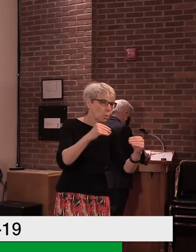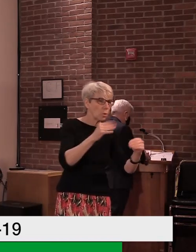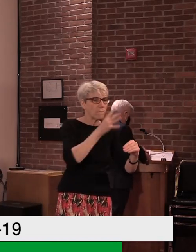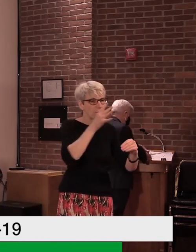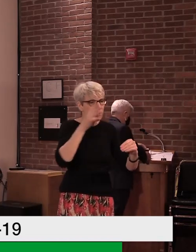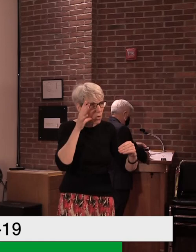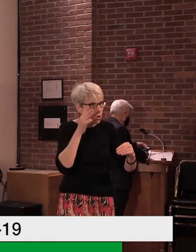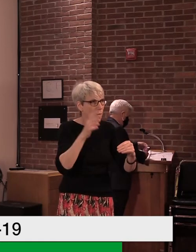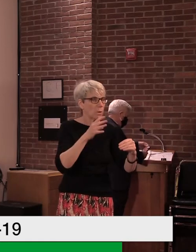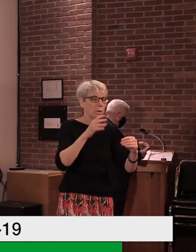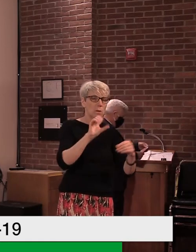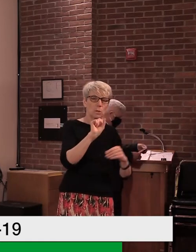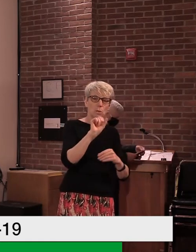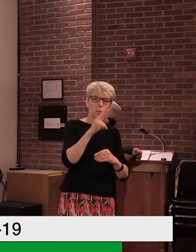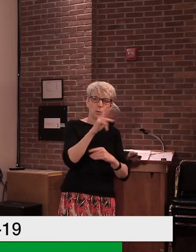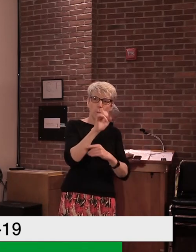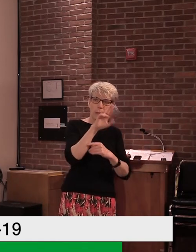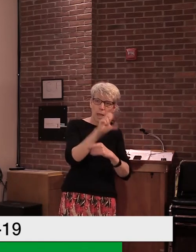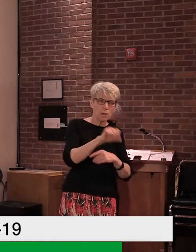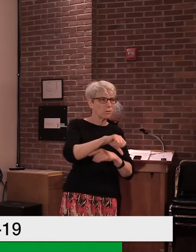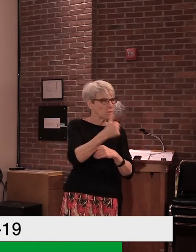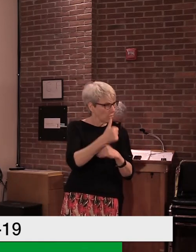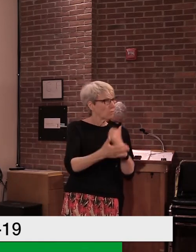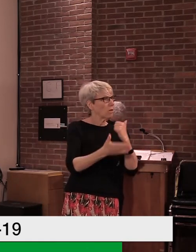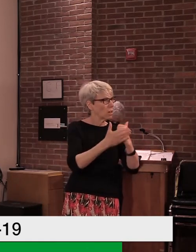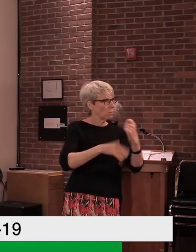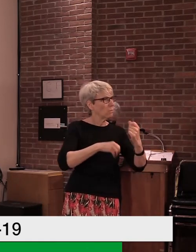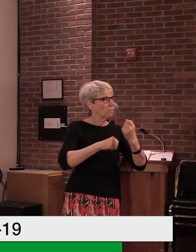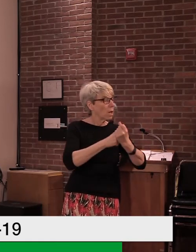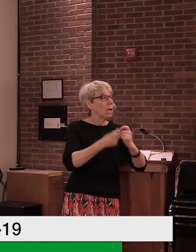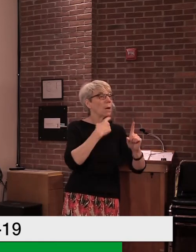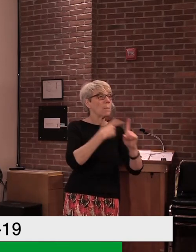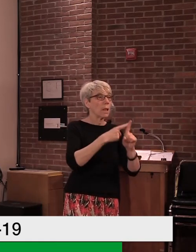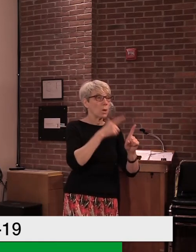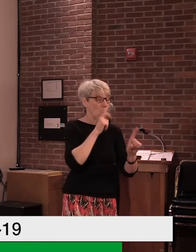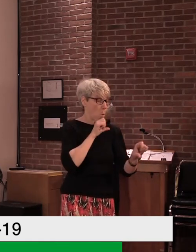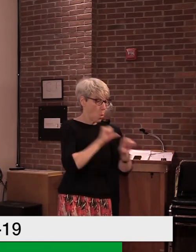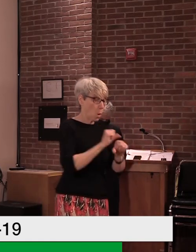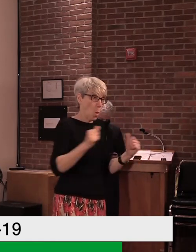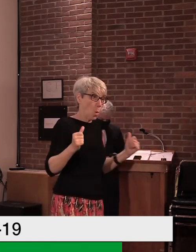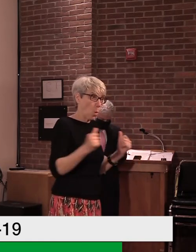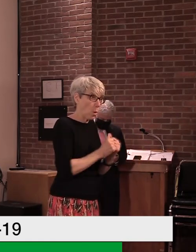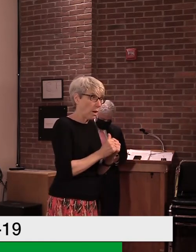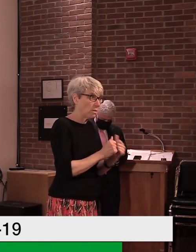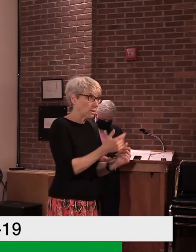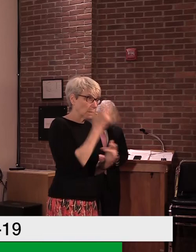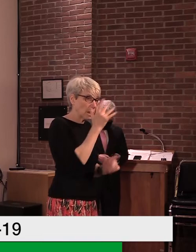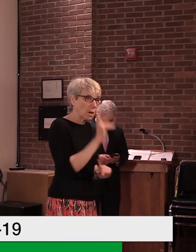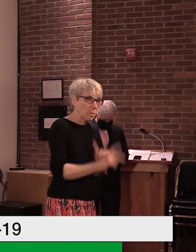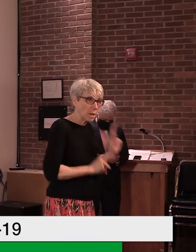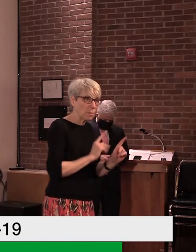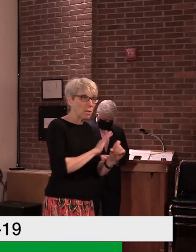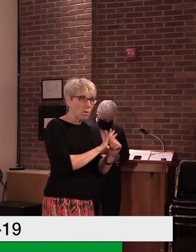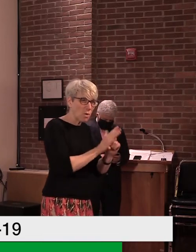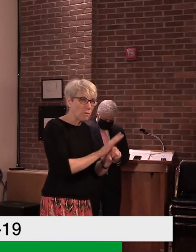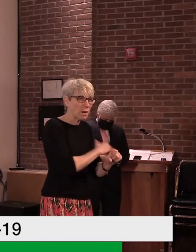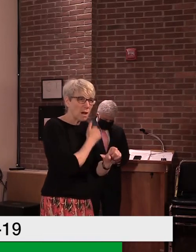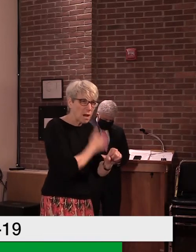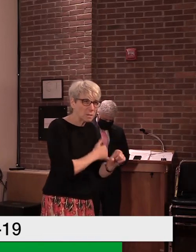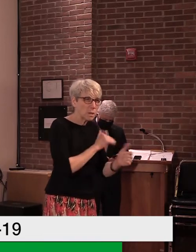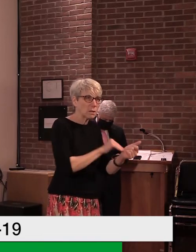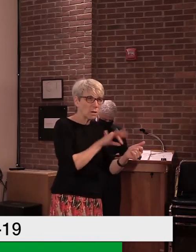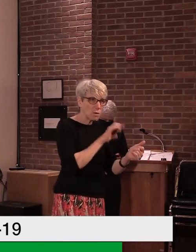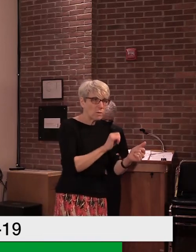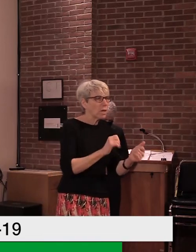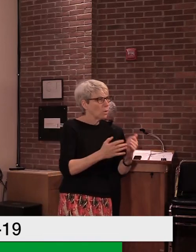It protects the health of the frontline workers, and it relieves them of the burden of reminding clients about what is now